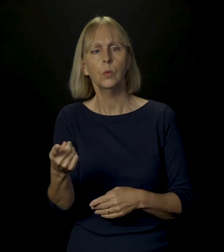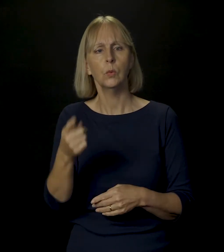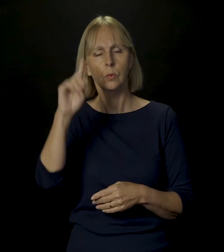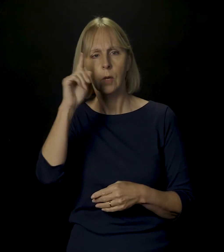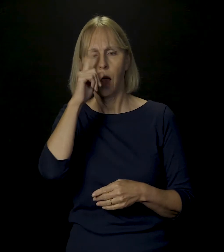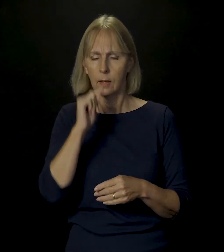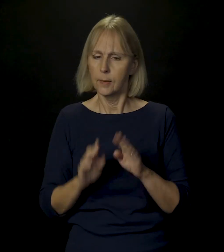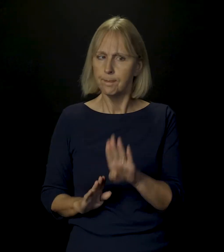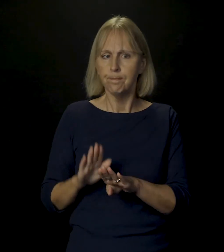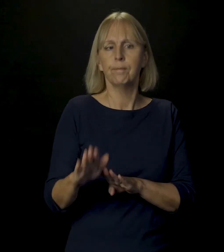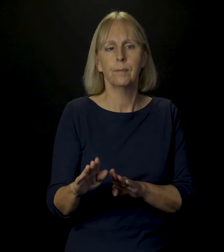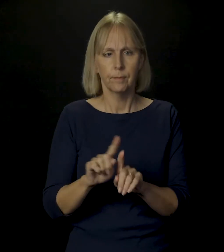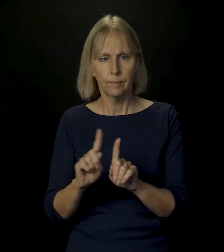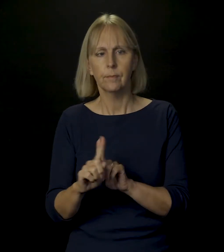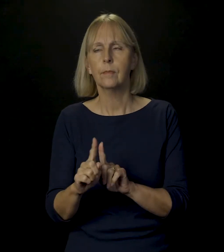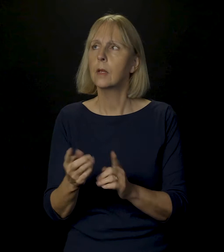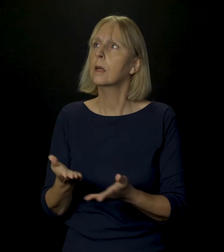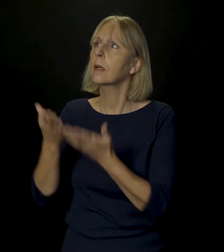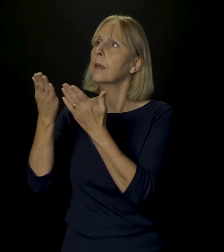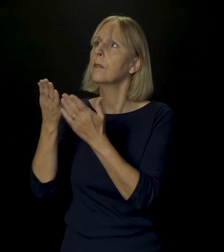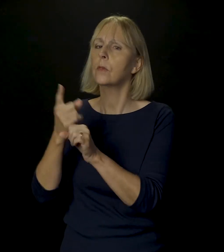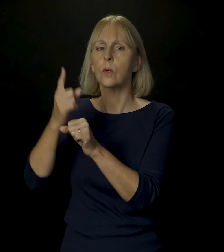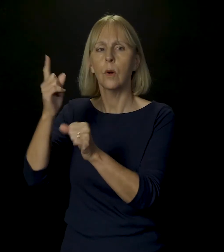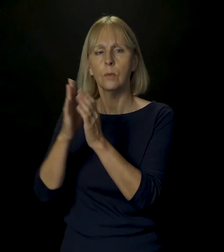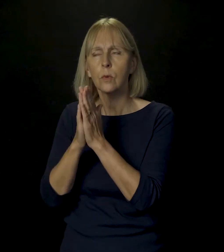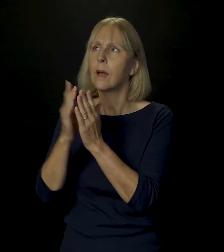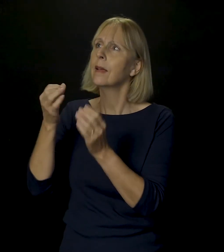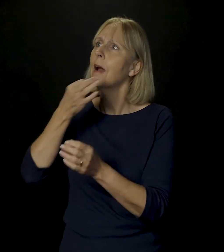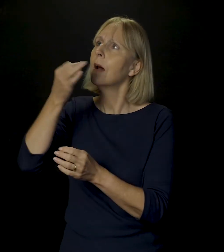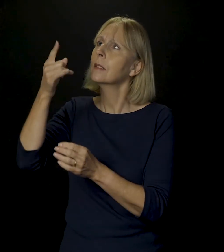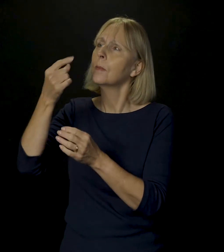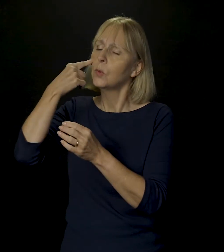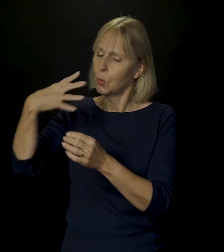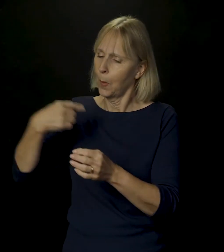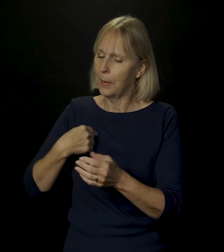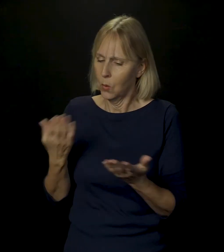A Step Into That To Give It To God And Ask Him To Show You Where He Wants You To Be